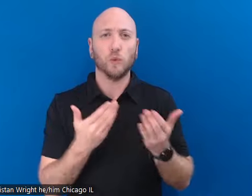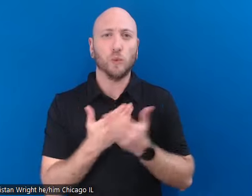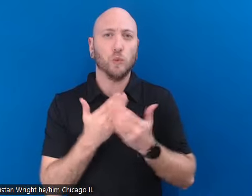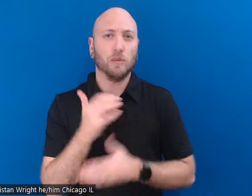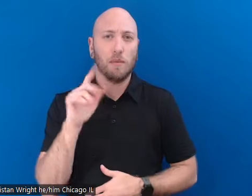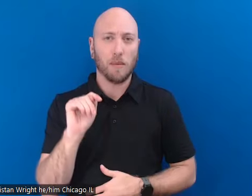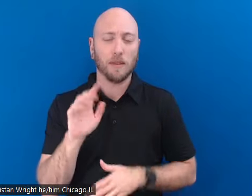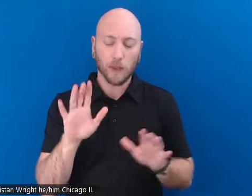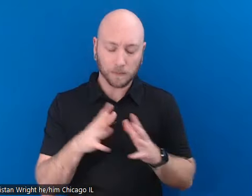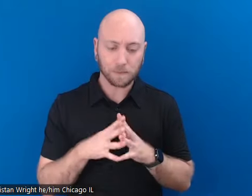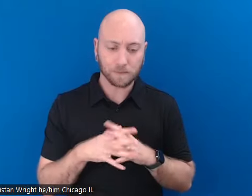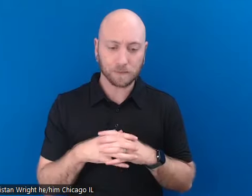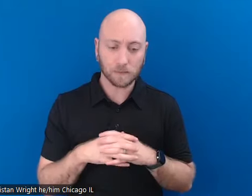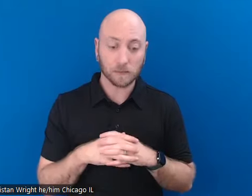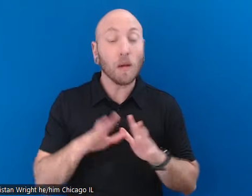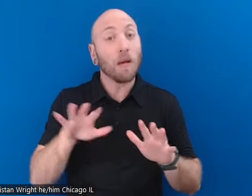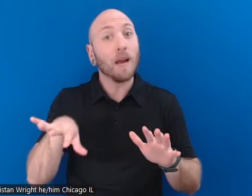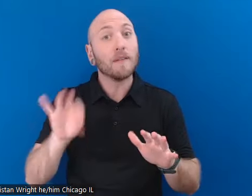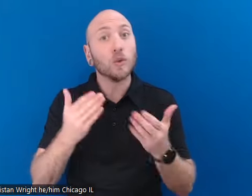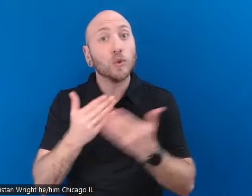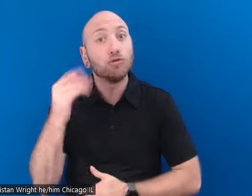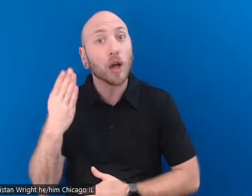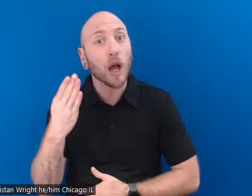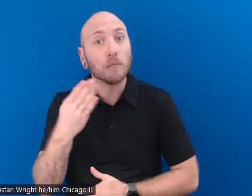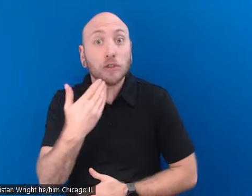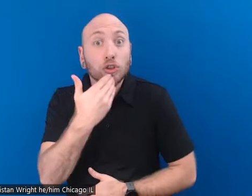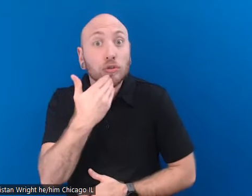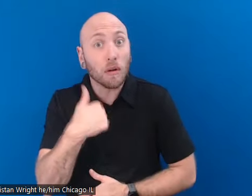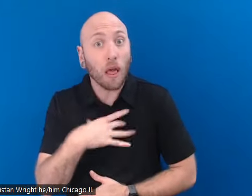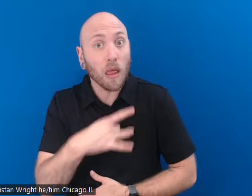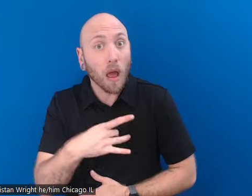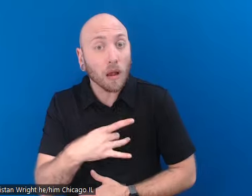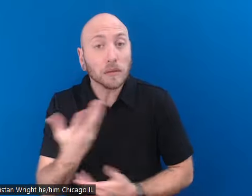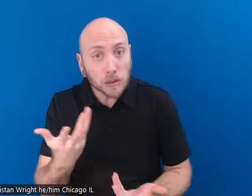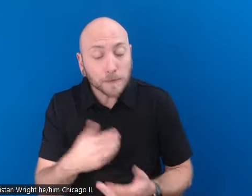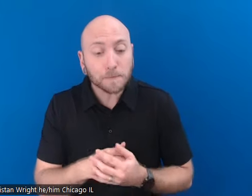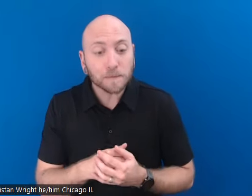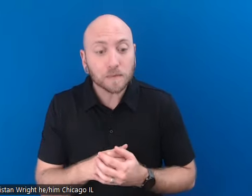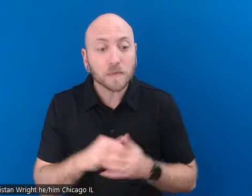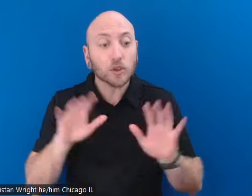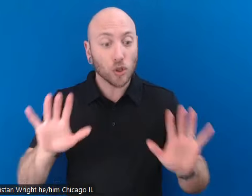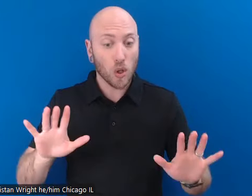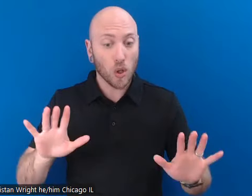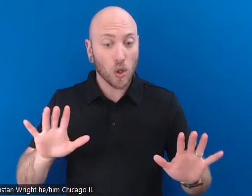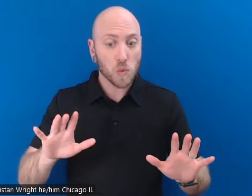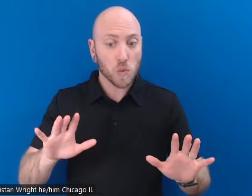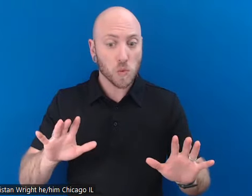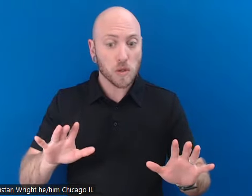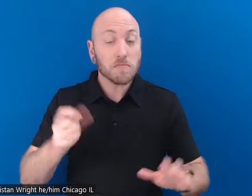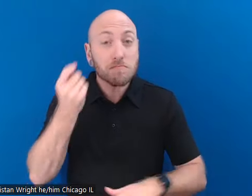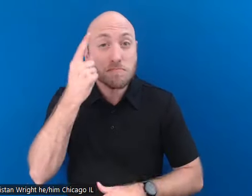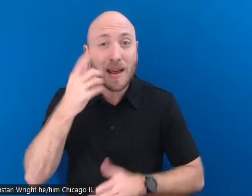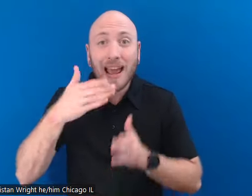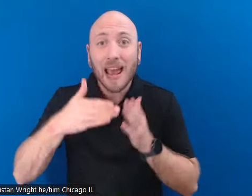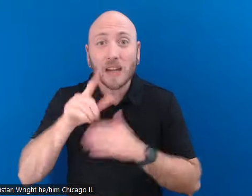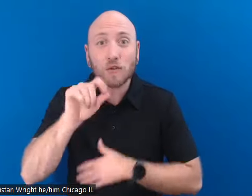new job, which I loved. And honestly, things like looking at my life from the outside, things